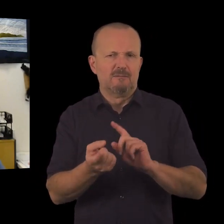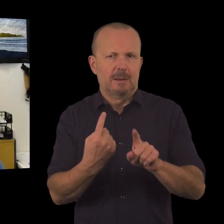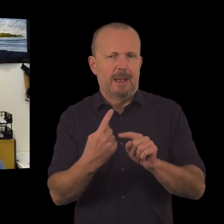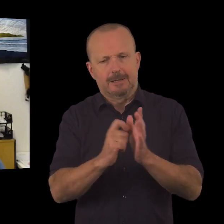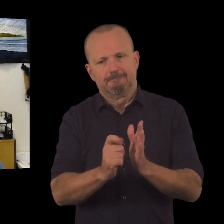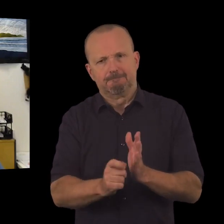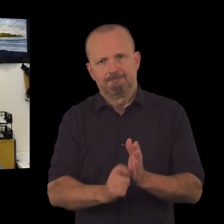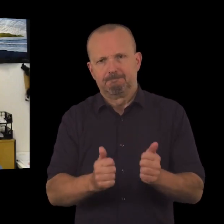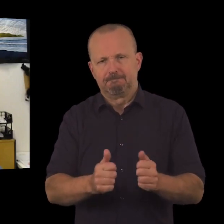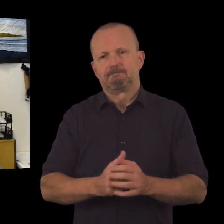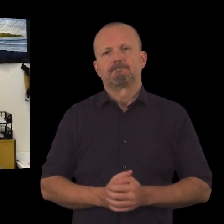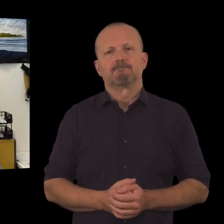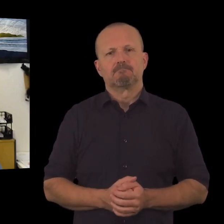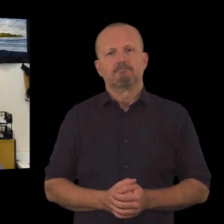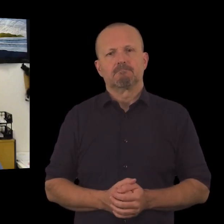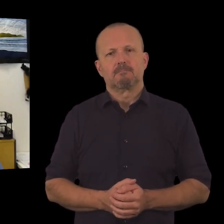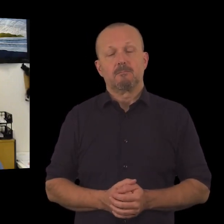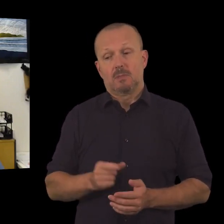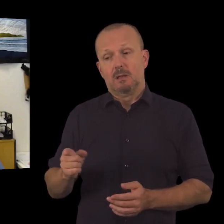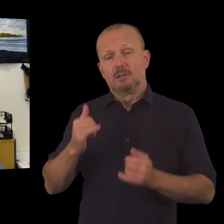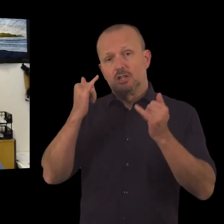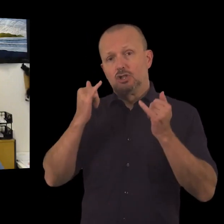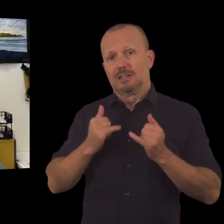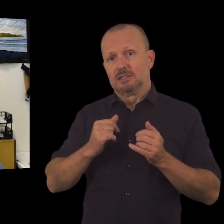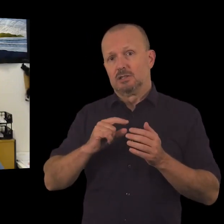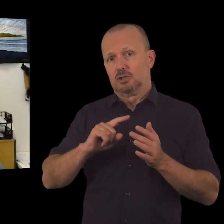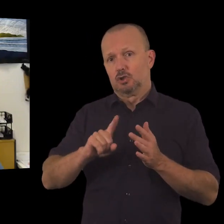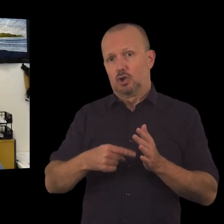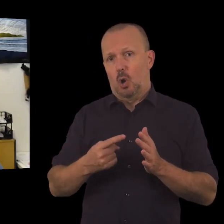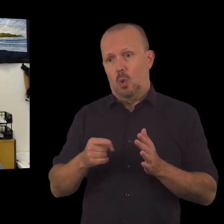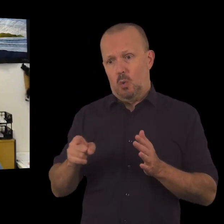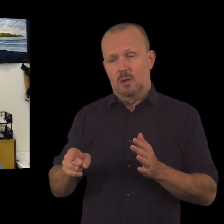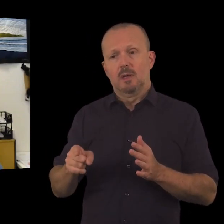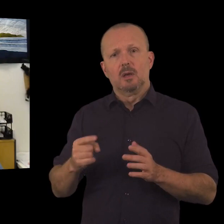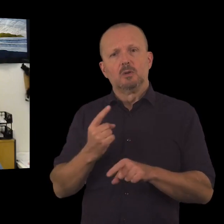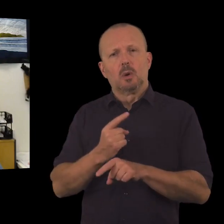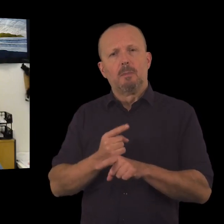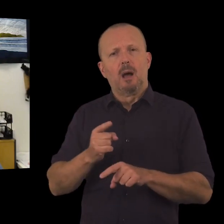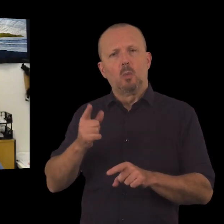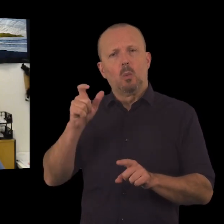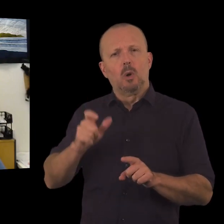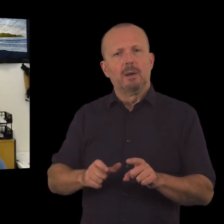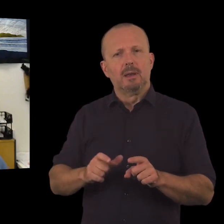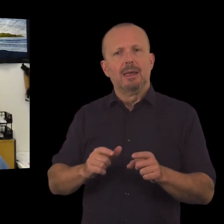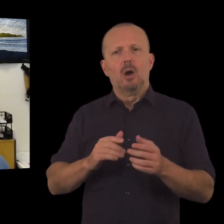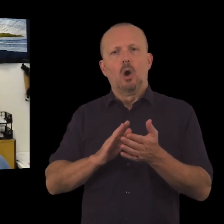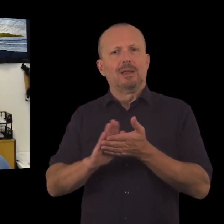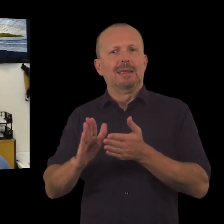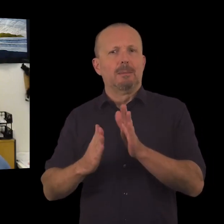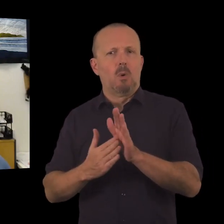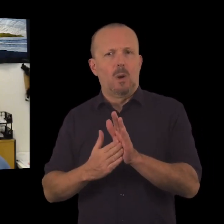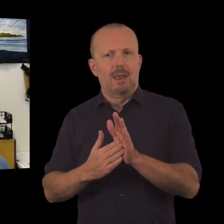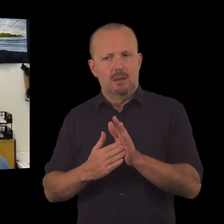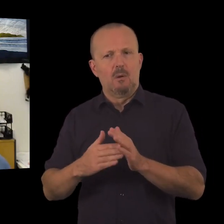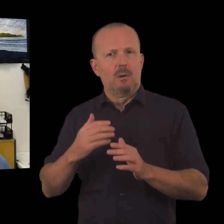Just remembering again that Justice Joe, when he talked about Hinewehi Mohi, as she was known then, who sang the